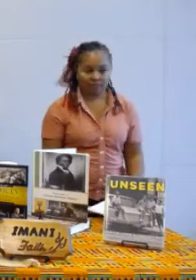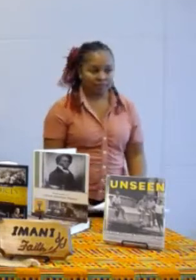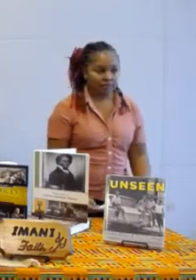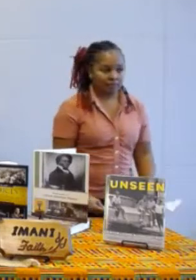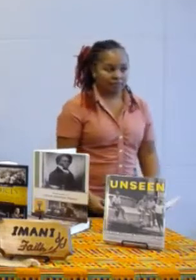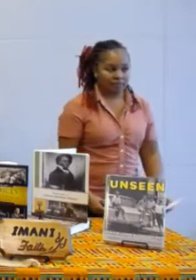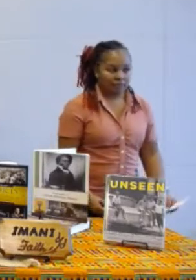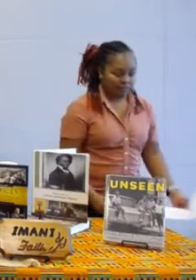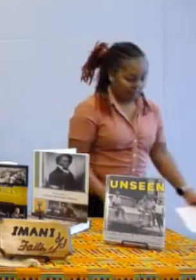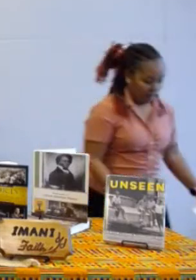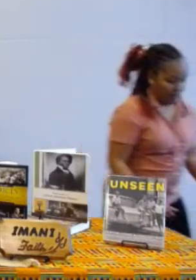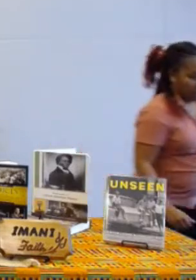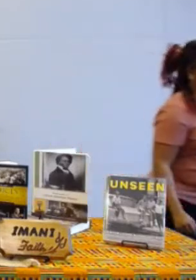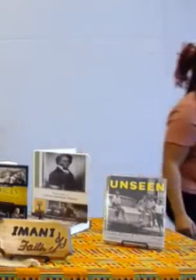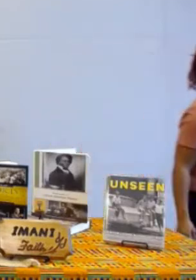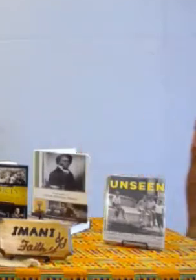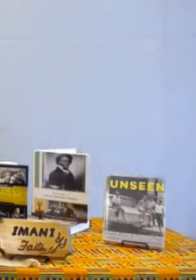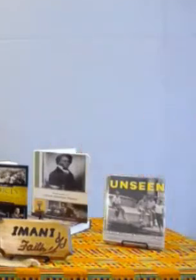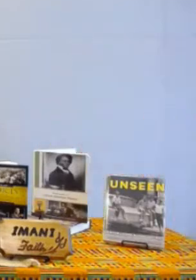Thank you.